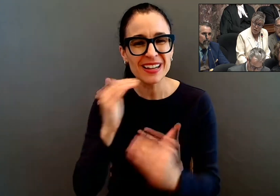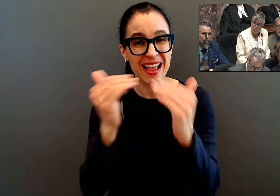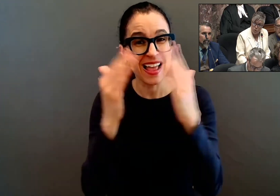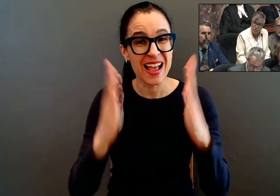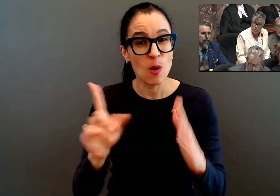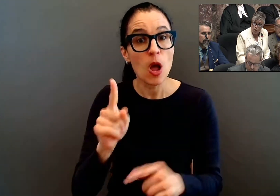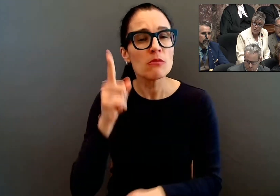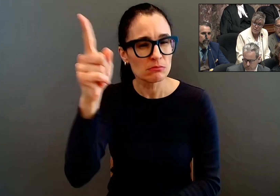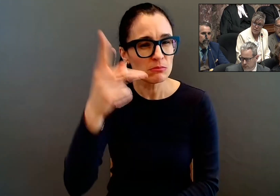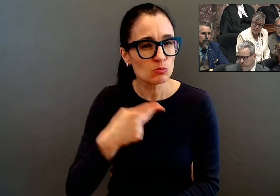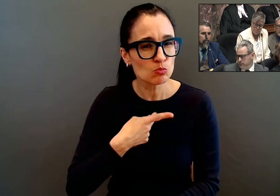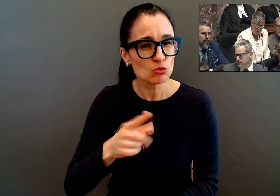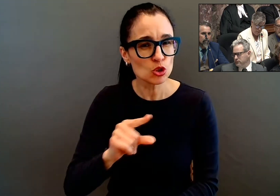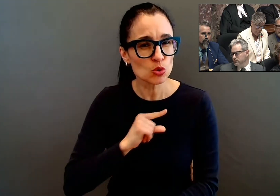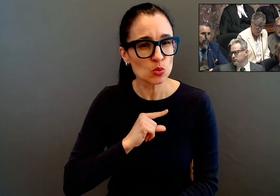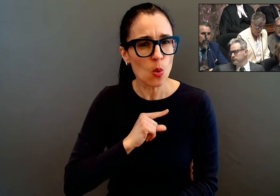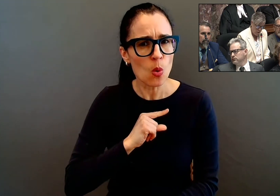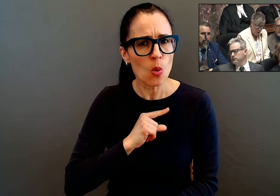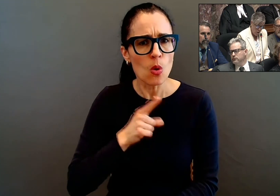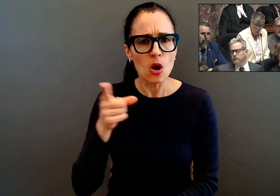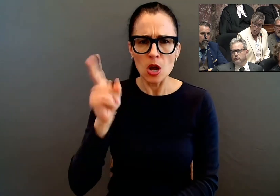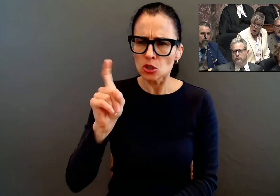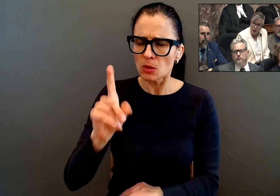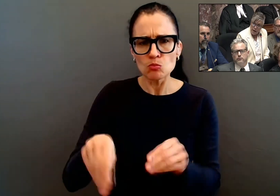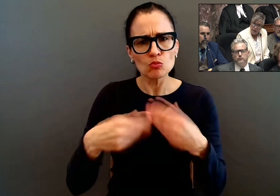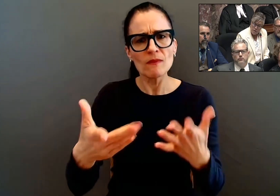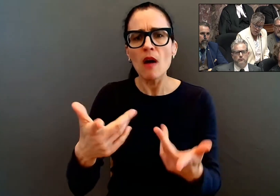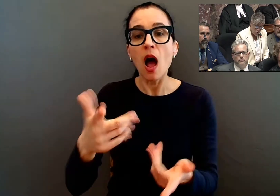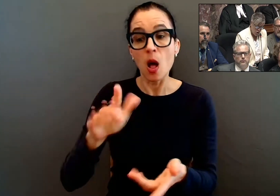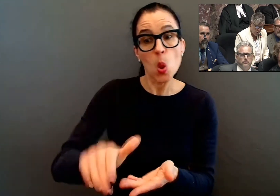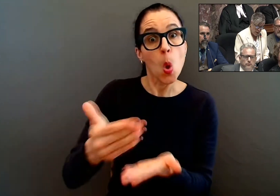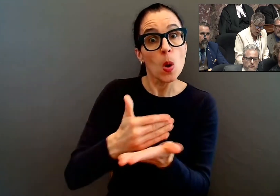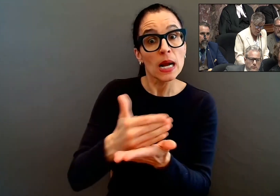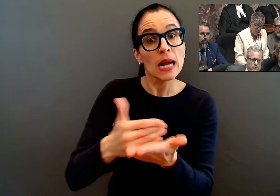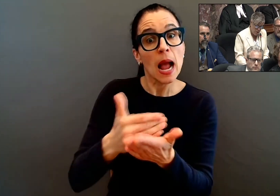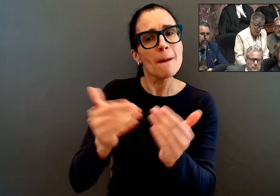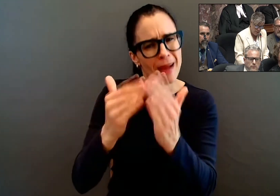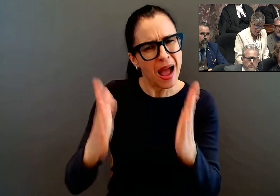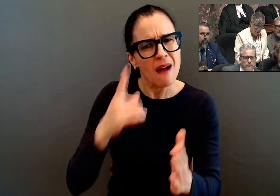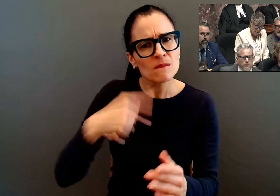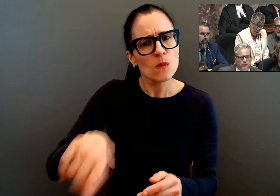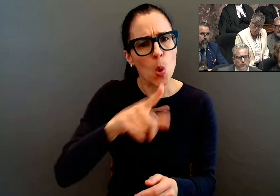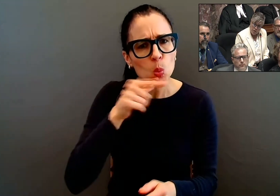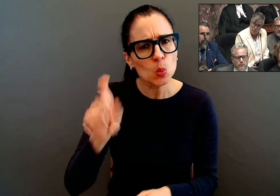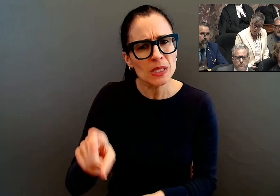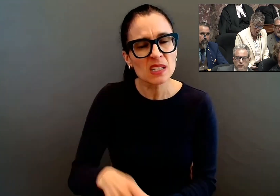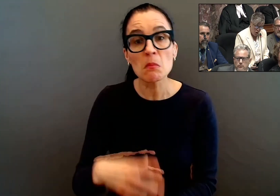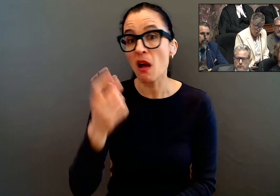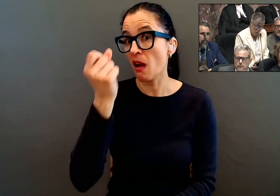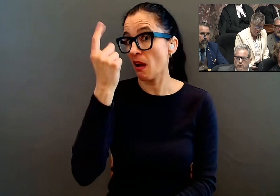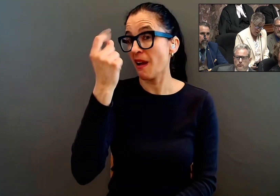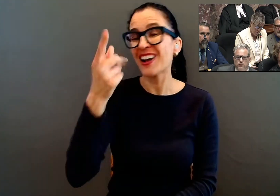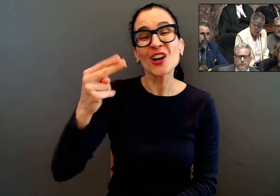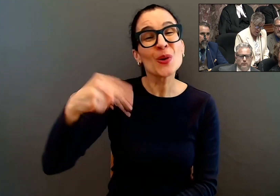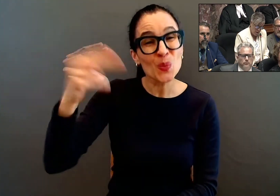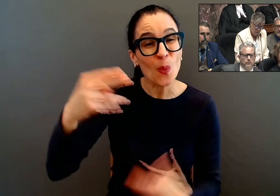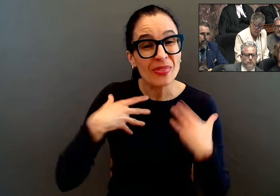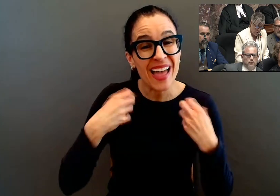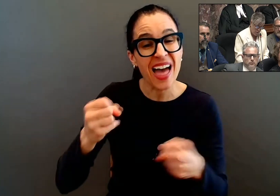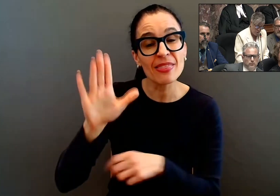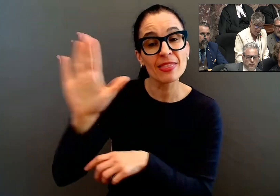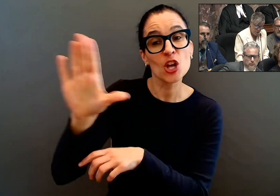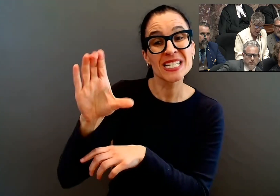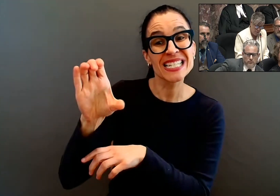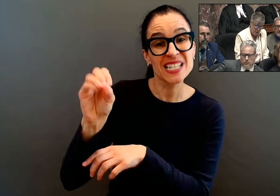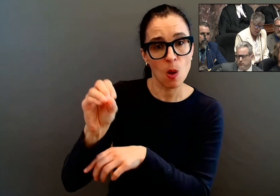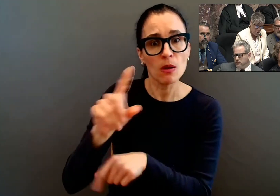been available for more than 6 months. Why, during a housing crisis, when there is no availability of